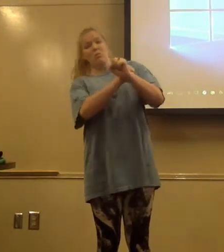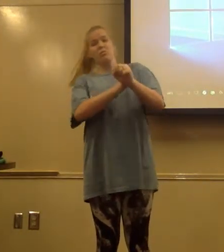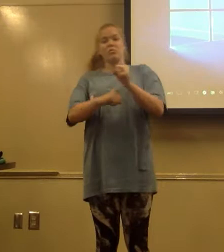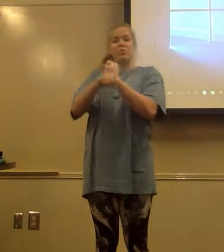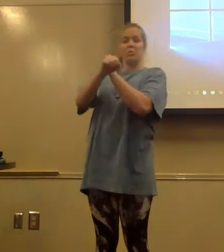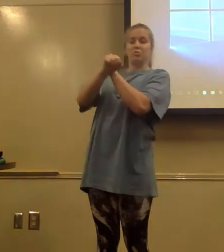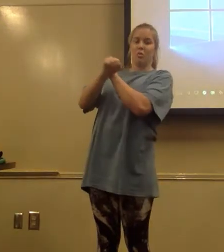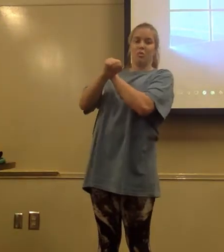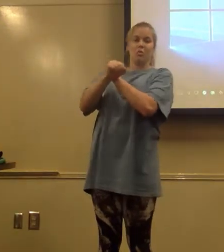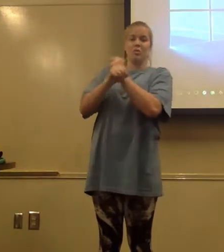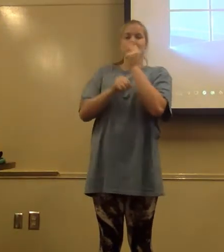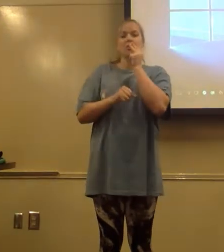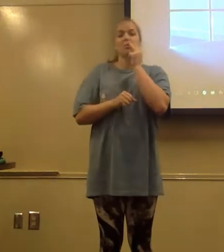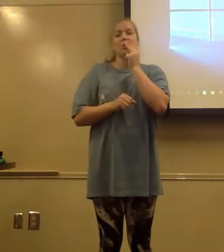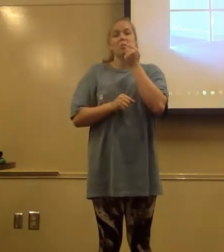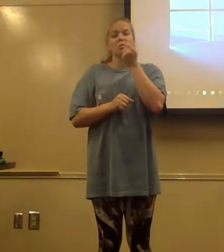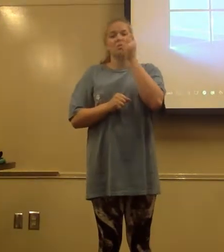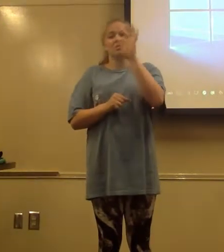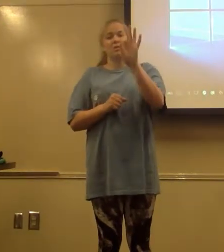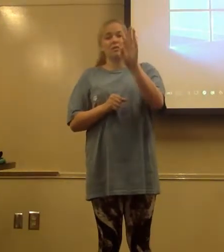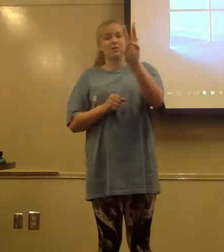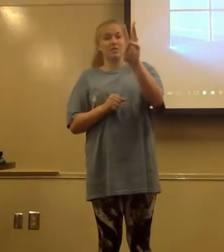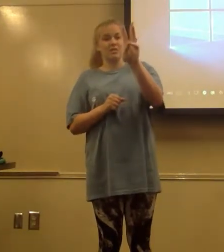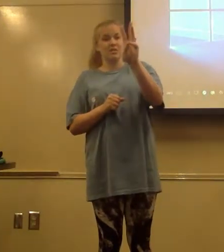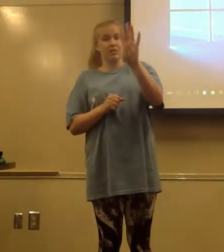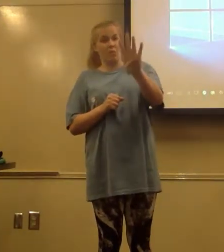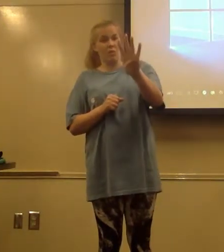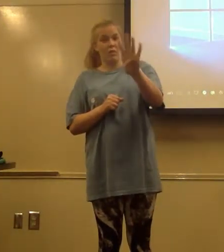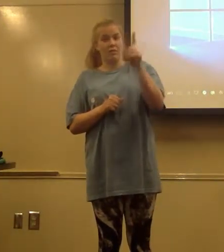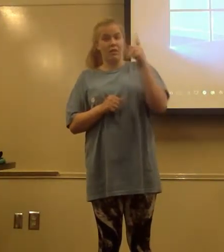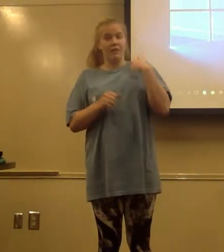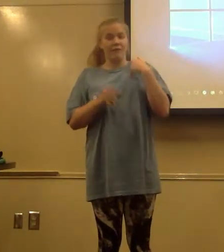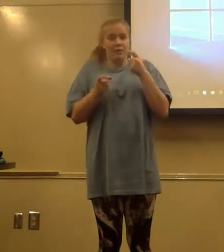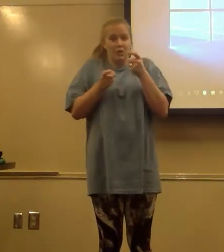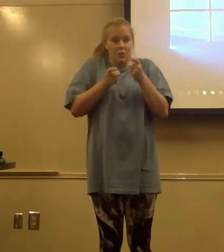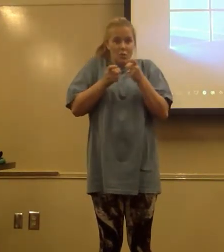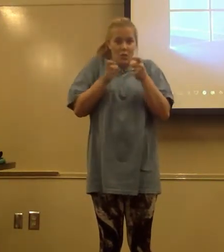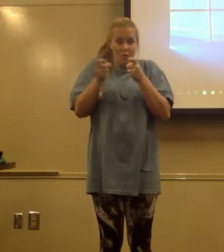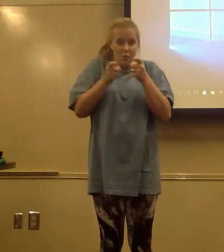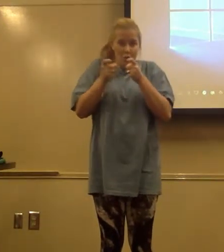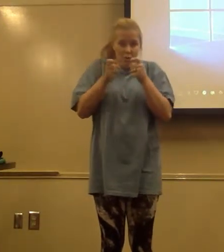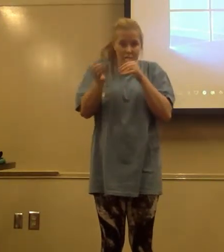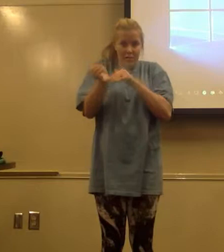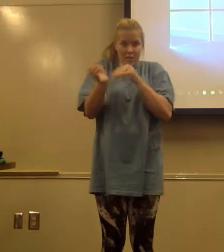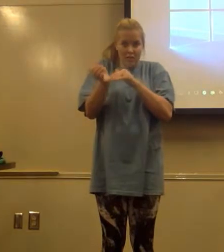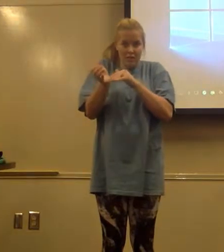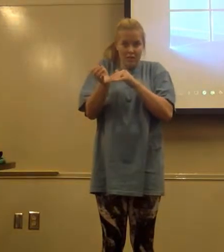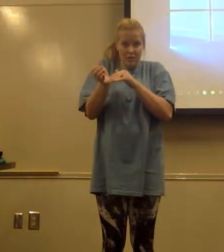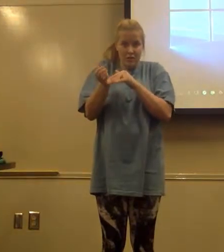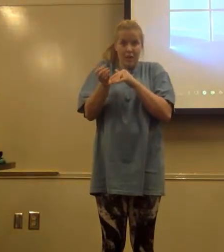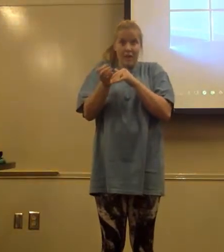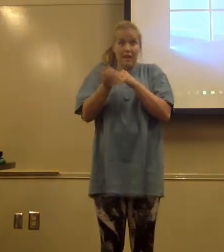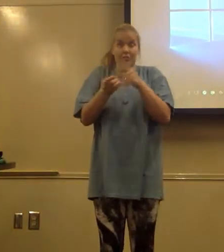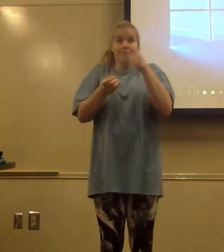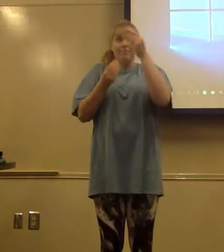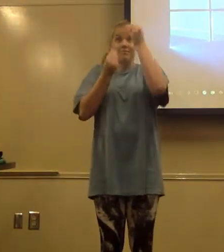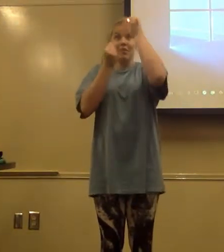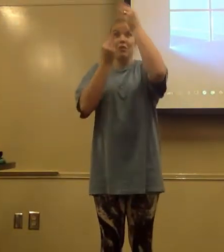against smoking in 1964. As long as they control the doctors, they control the health message. No longer. Now people can get to the